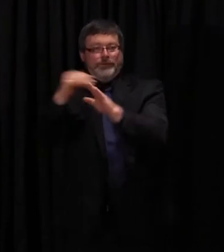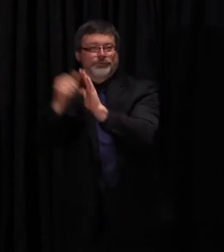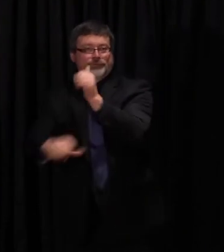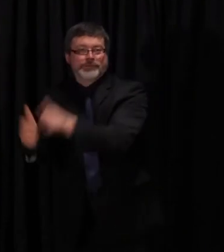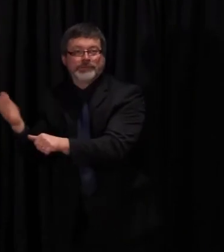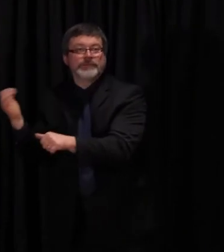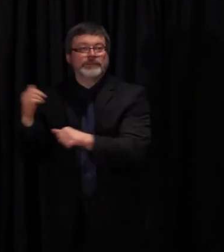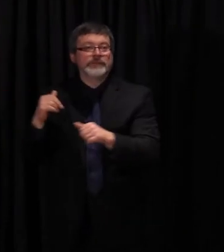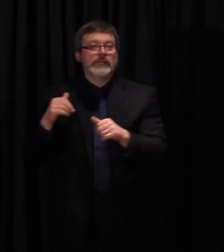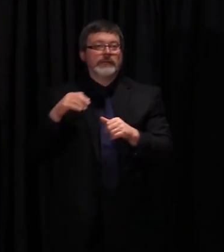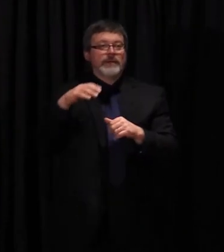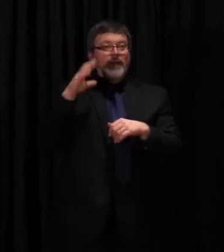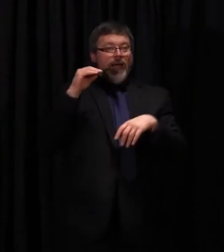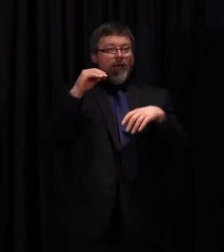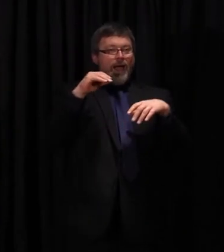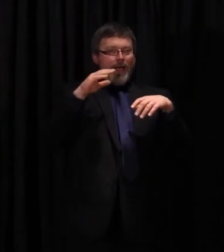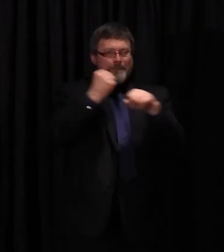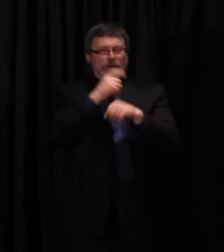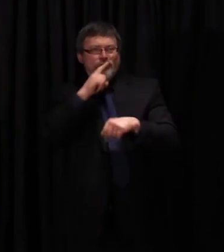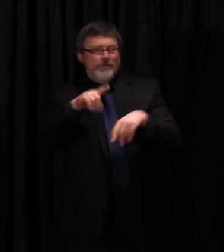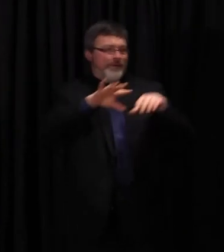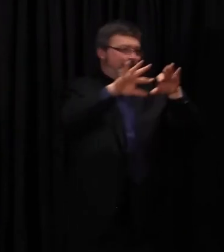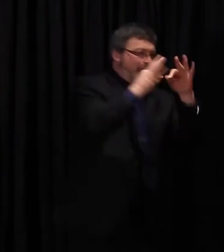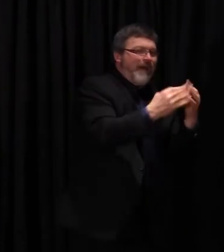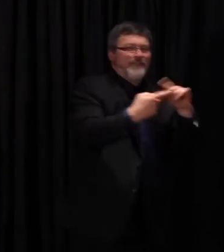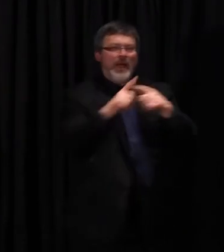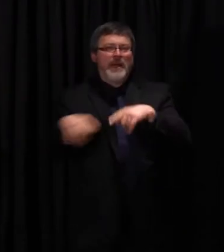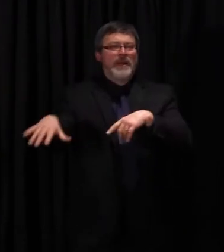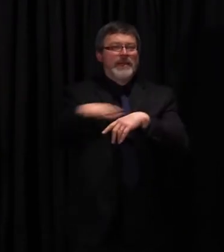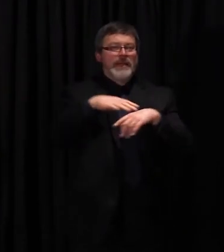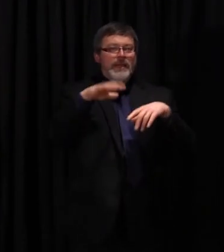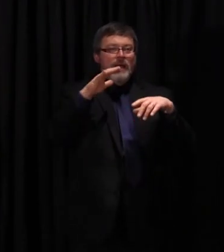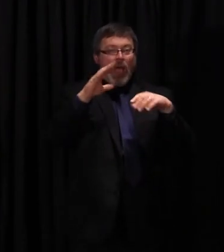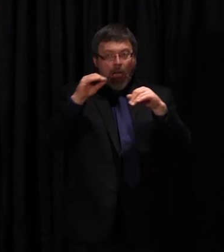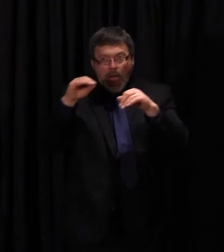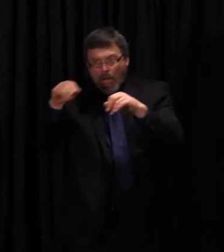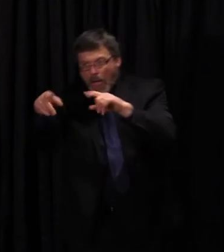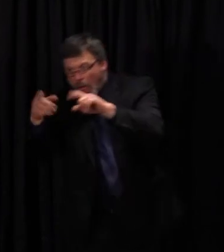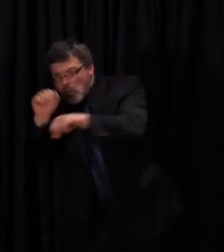and coworkers need us most, we have the tools to help.